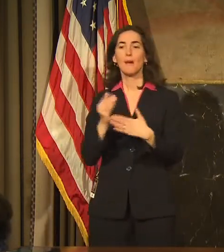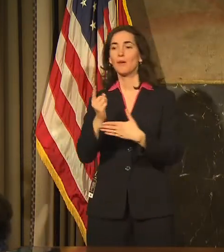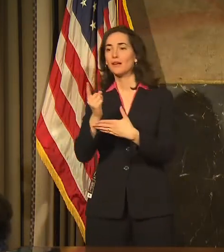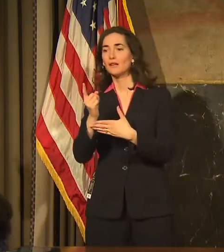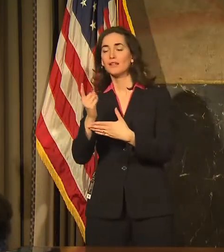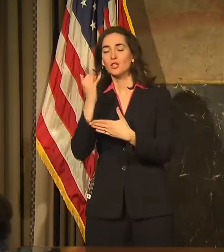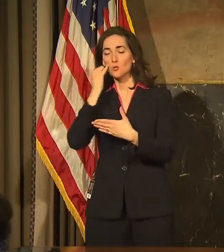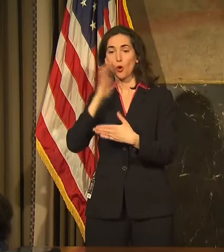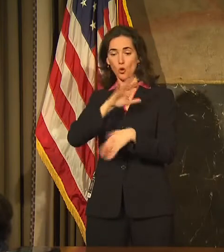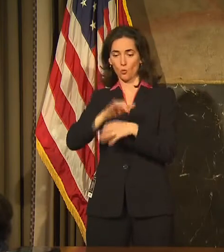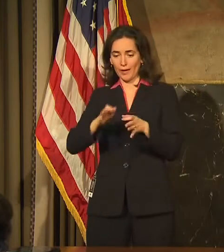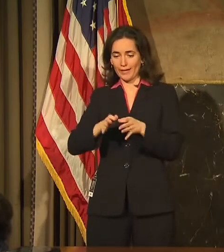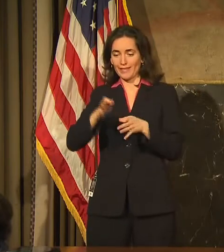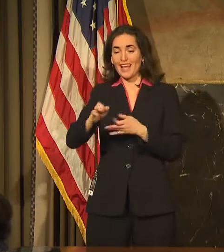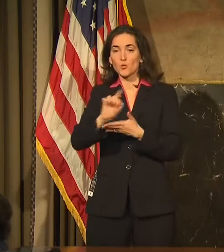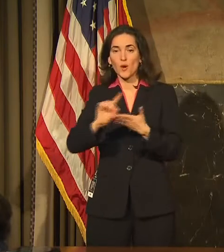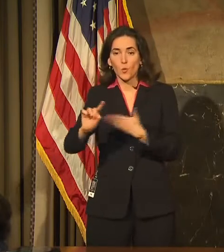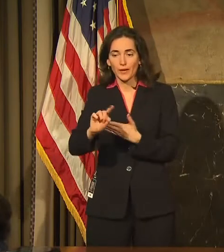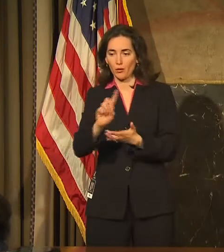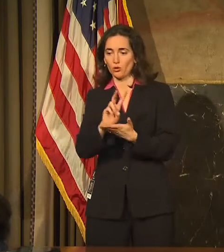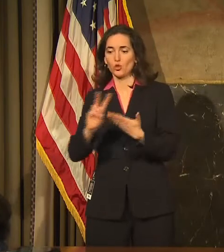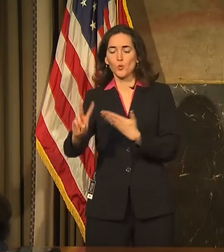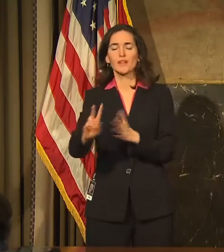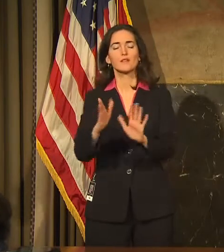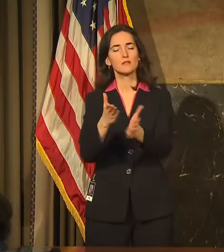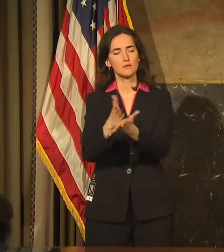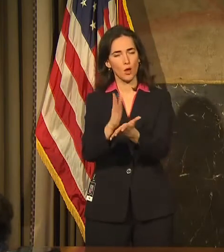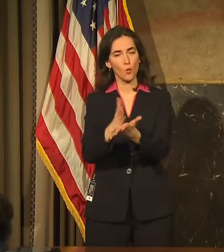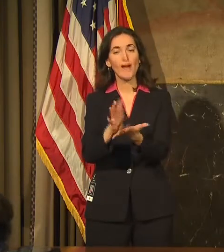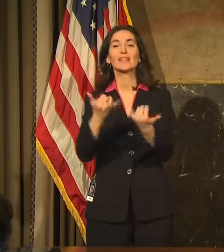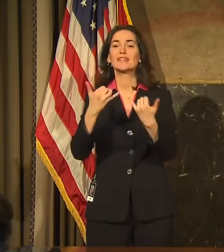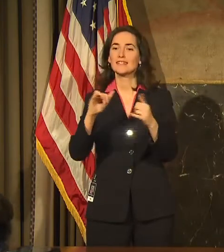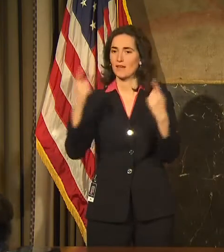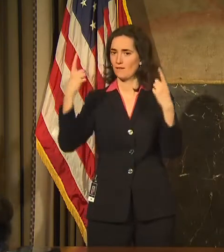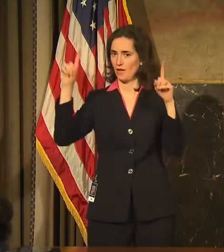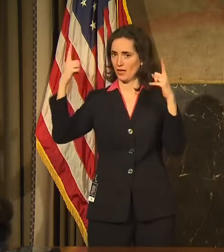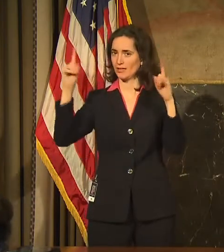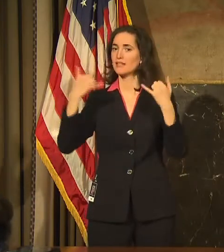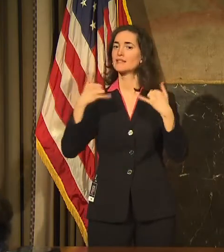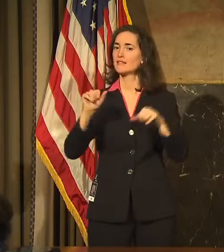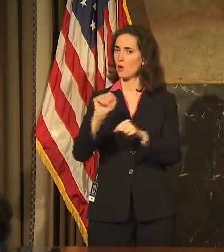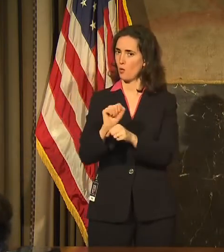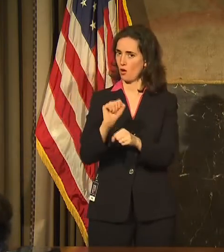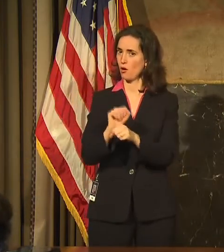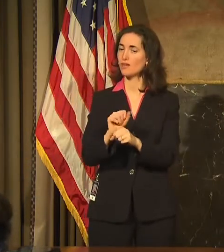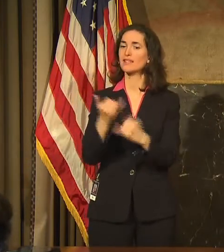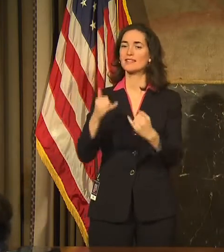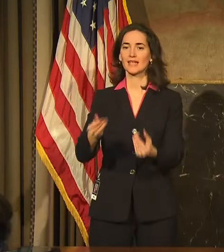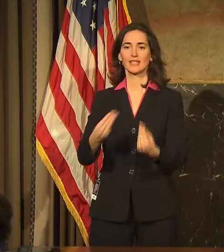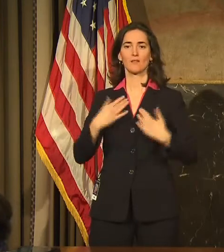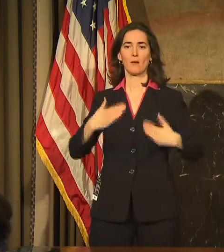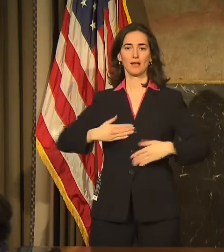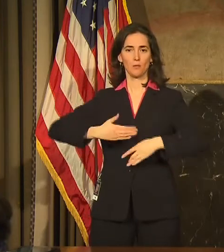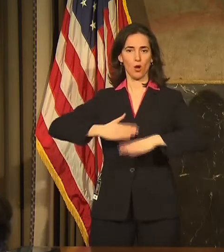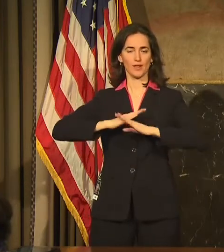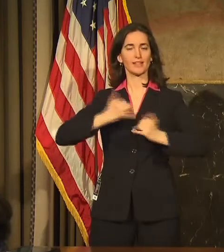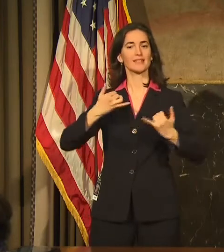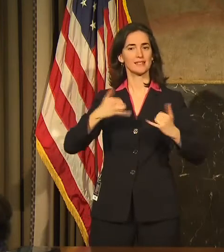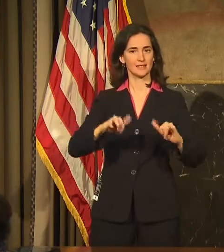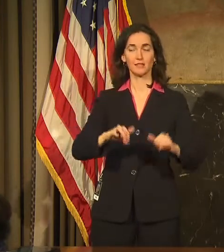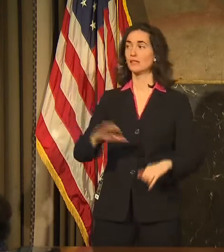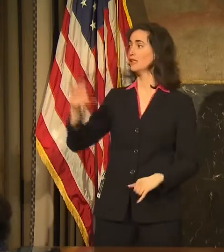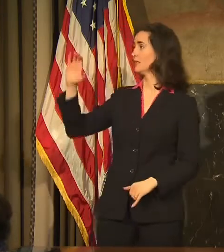3 weeks later, that is okay. It is still efficacious. It will still provide protection. The CDC